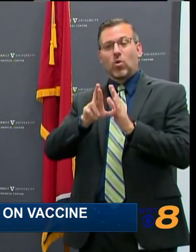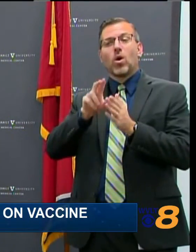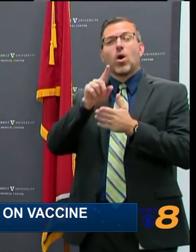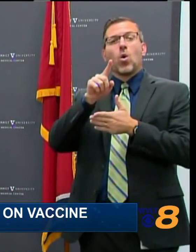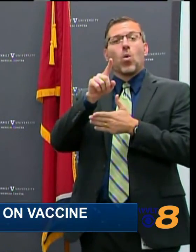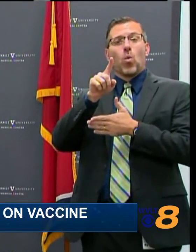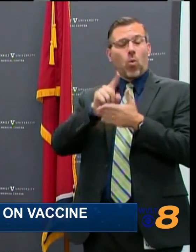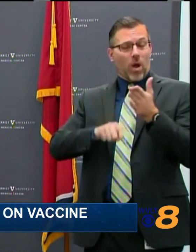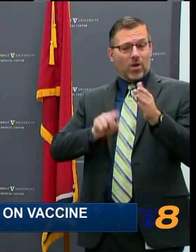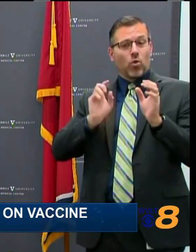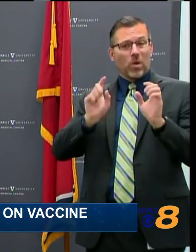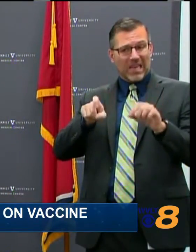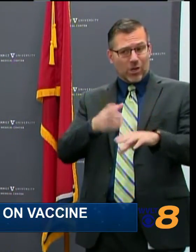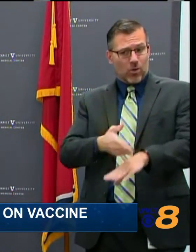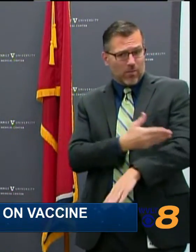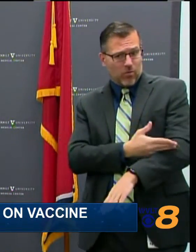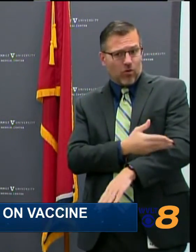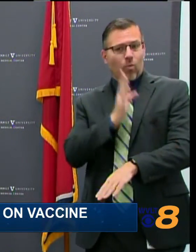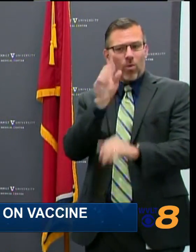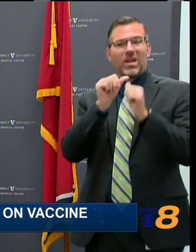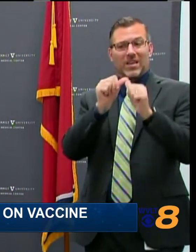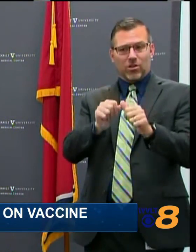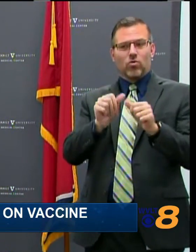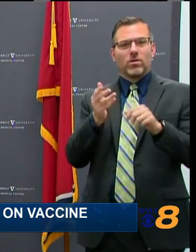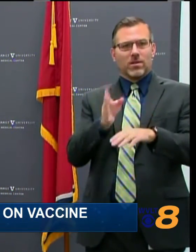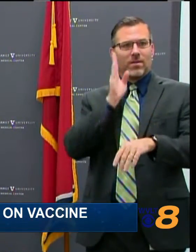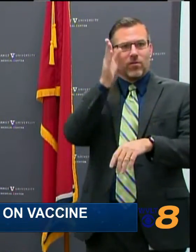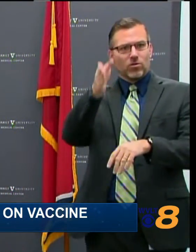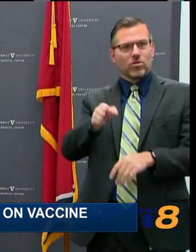we want to do better next week, and we'll continue that in the future.